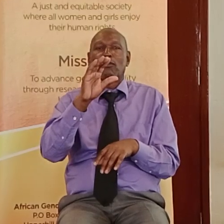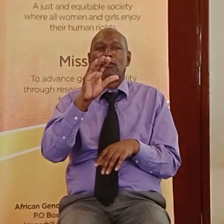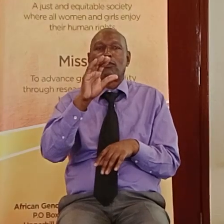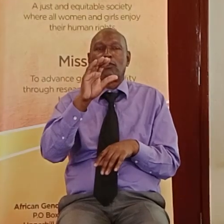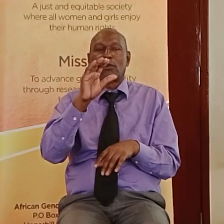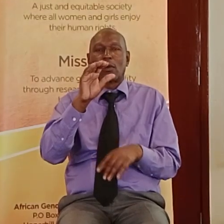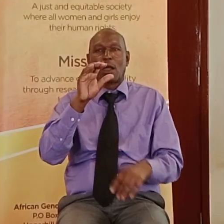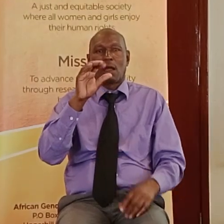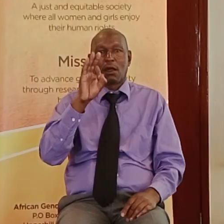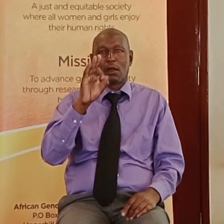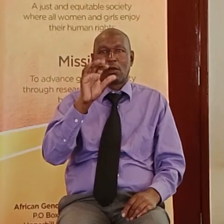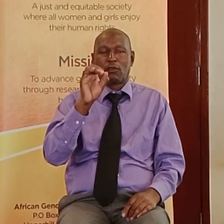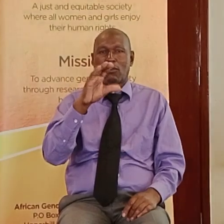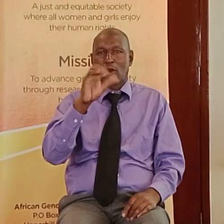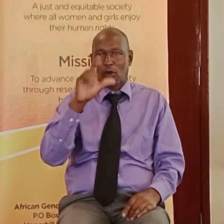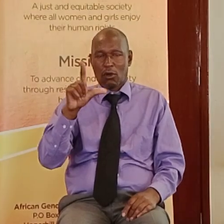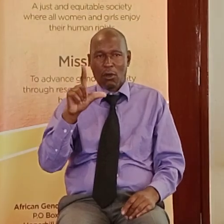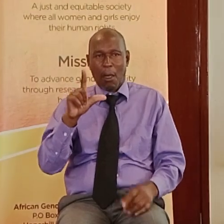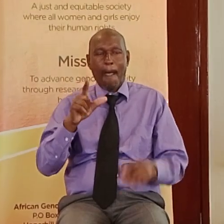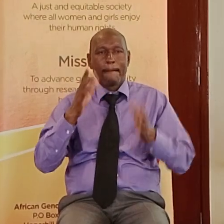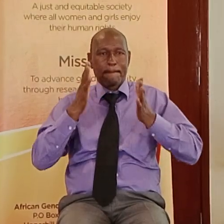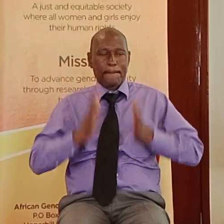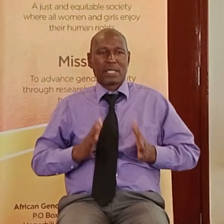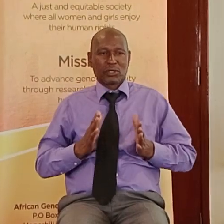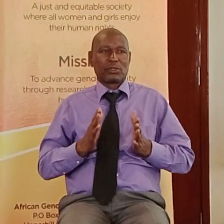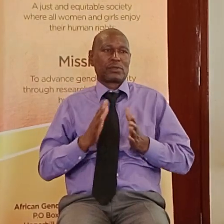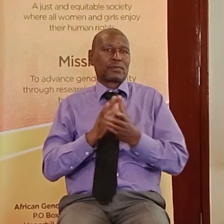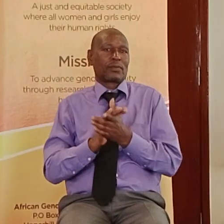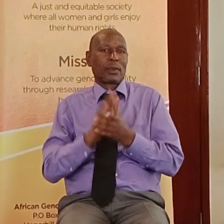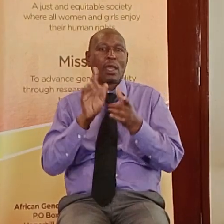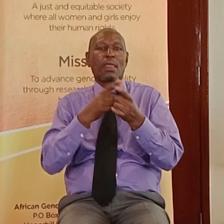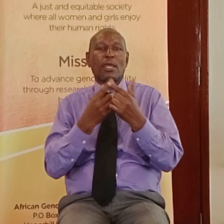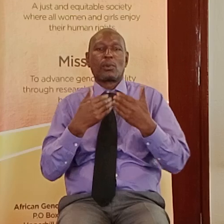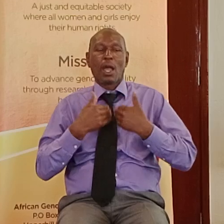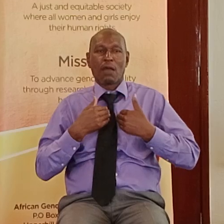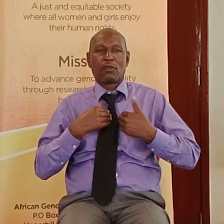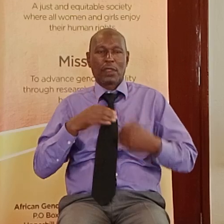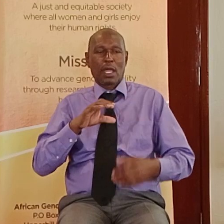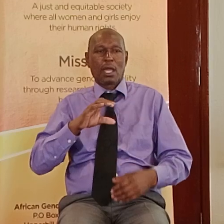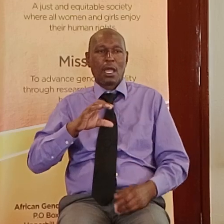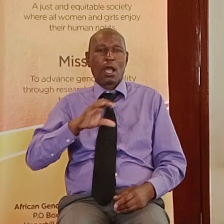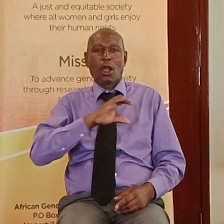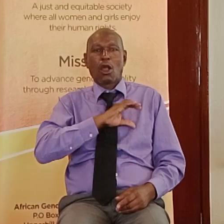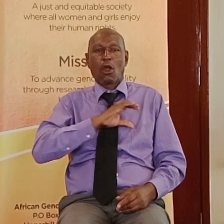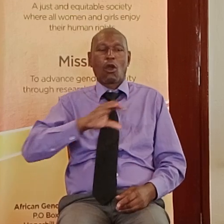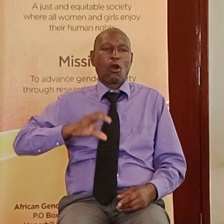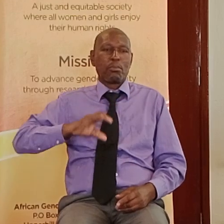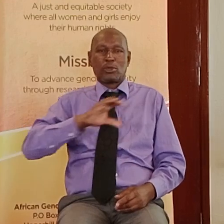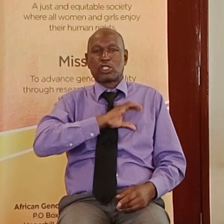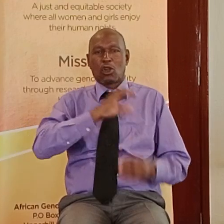who represents Kenya globally. Then we have also our Commissioner, Commissioner